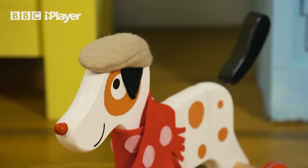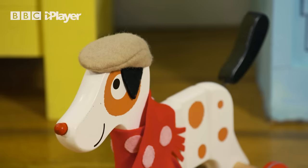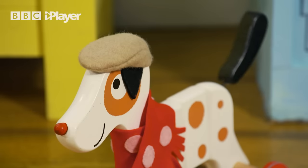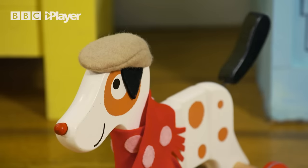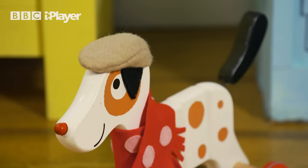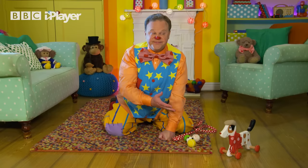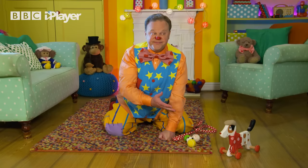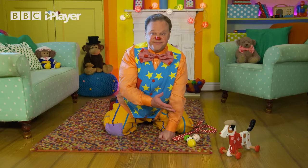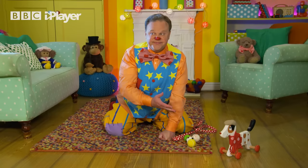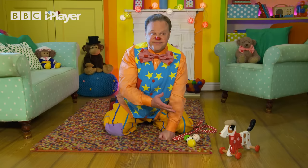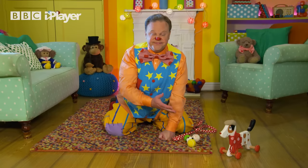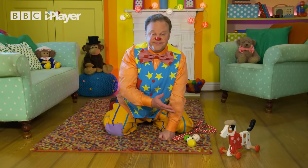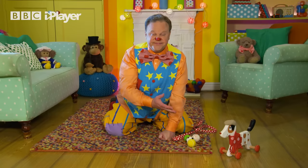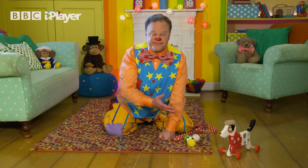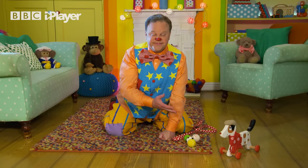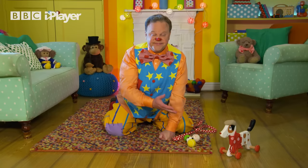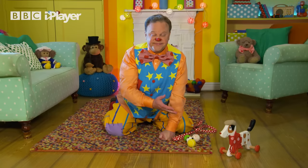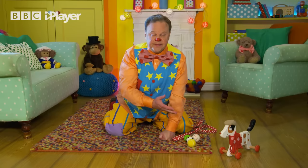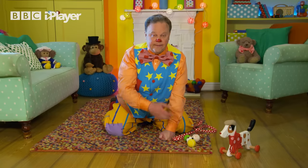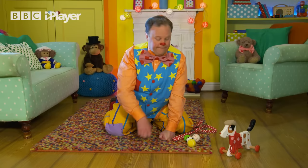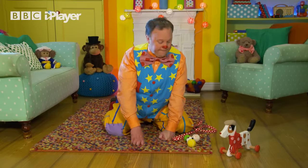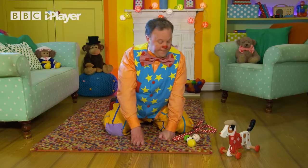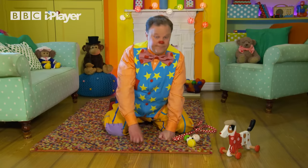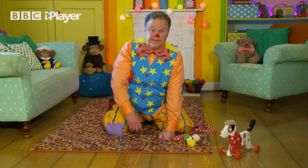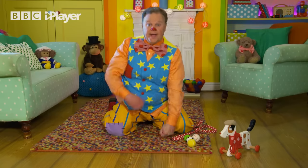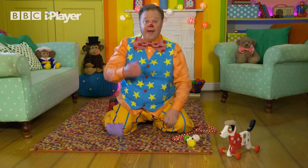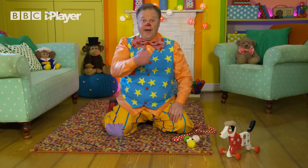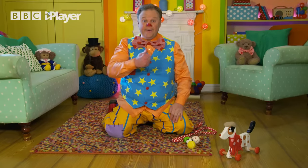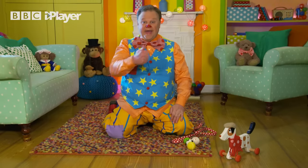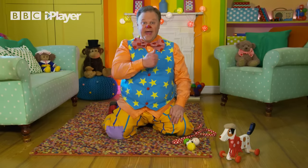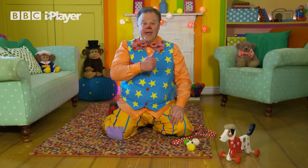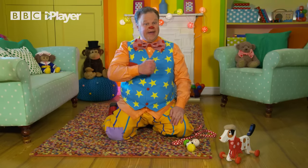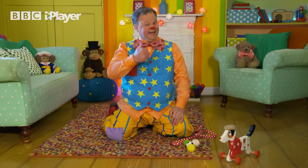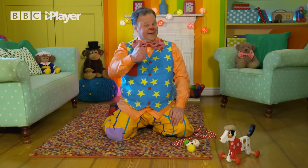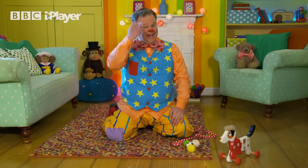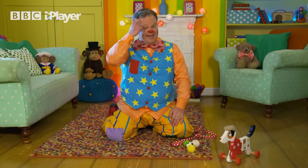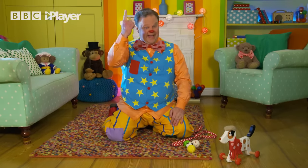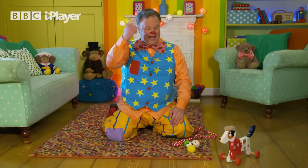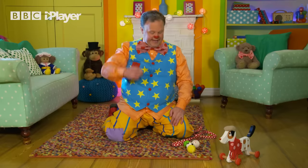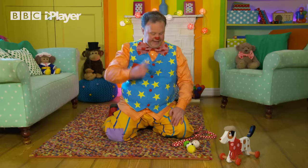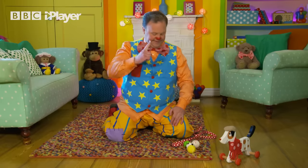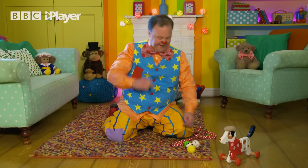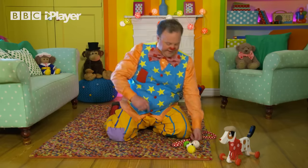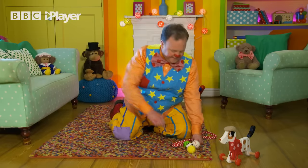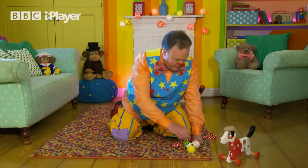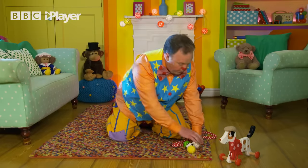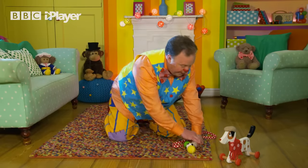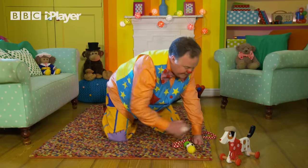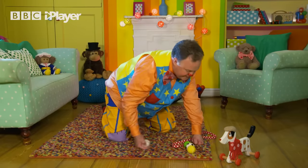Maybe you should show the puppy how to fetch, Mr. Tumble. Okay, good idea! Right, watch me,